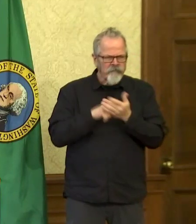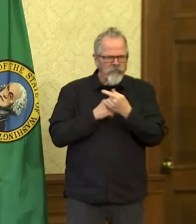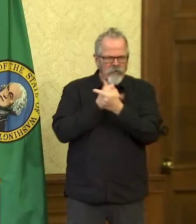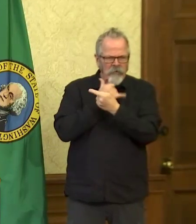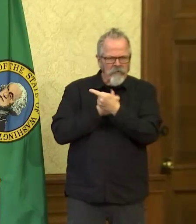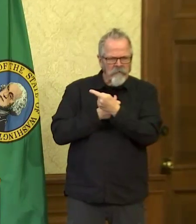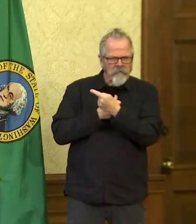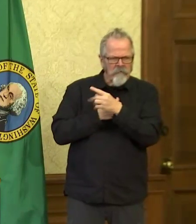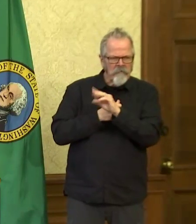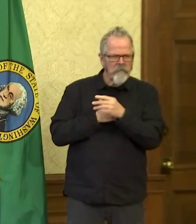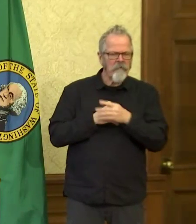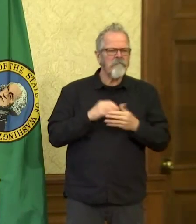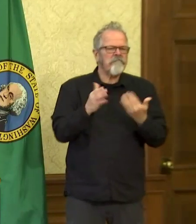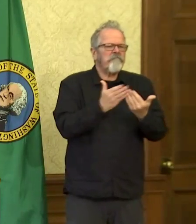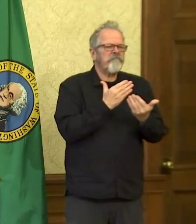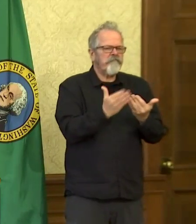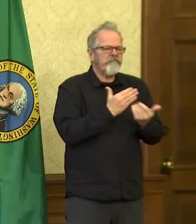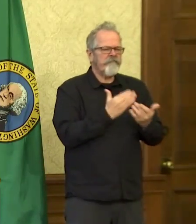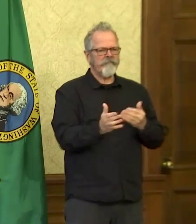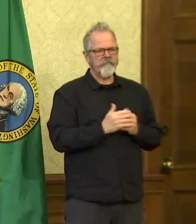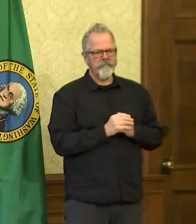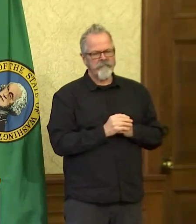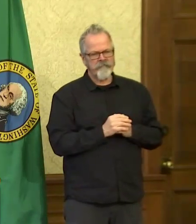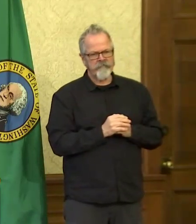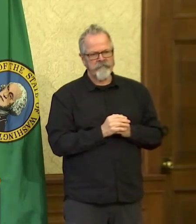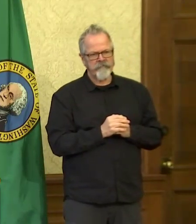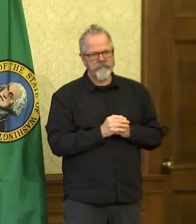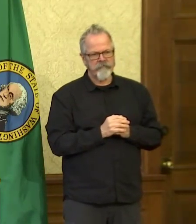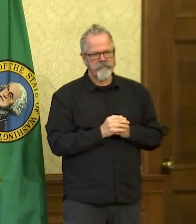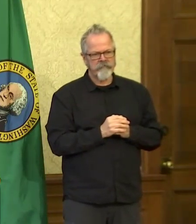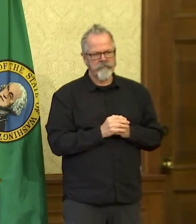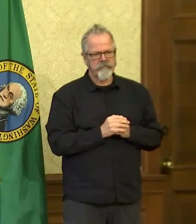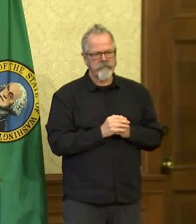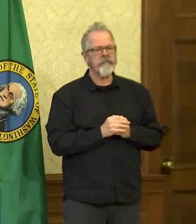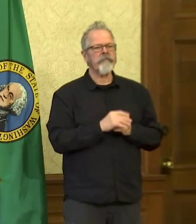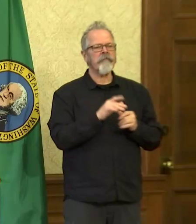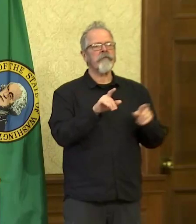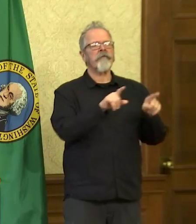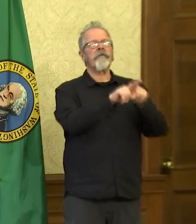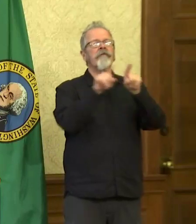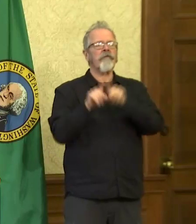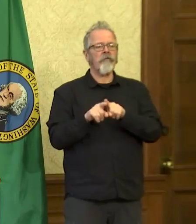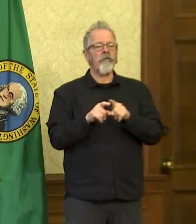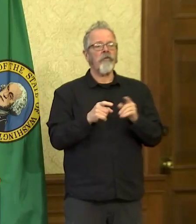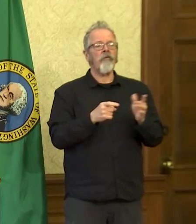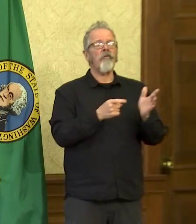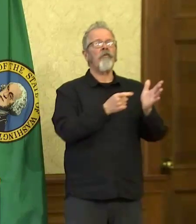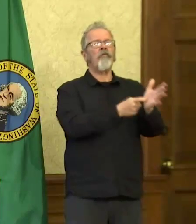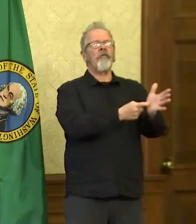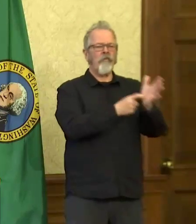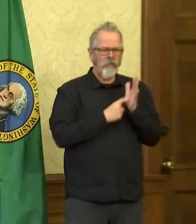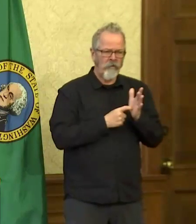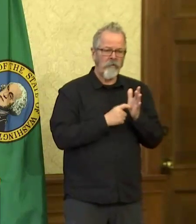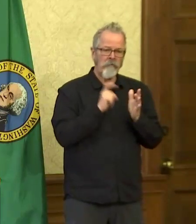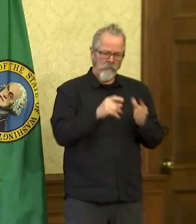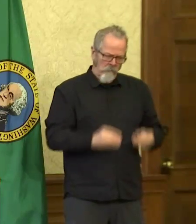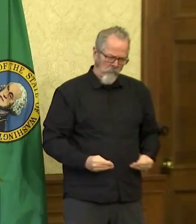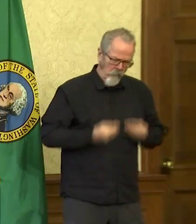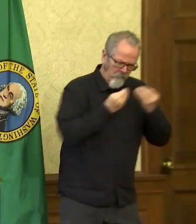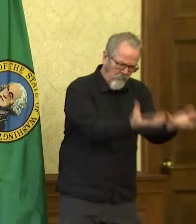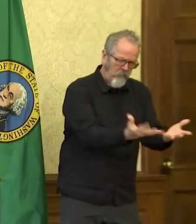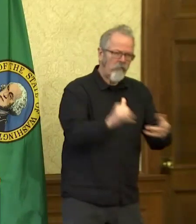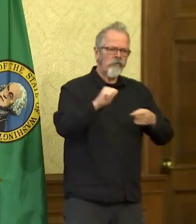construction. Other requirements of the plan include COVID-19 safety training for all employees,